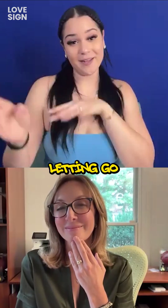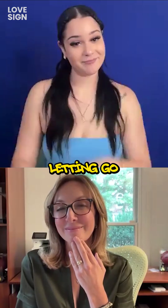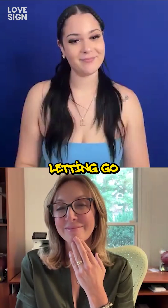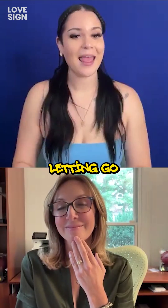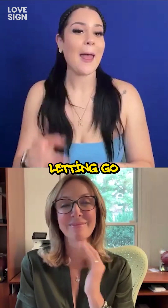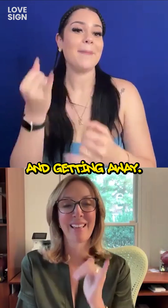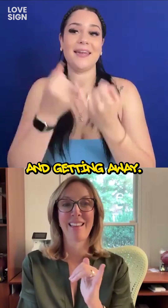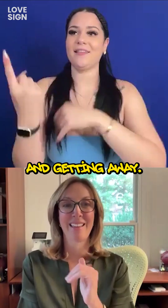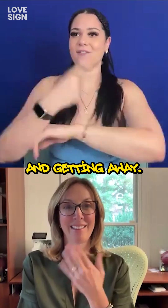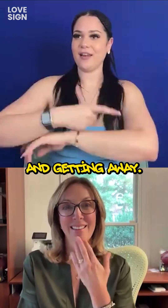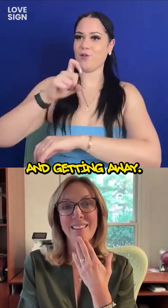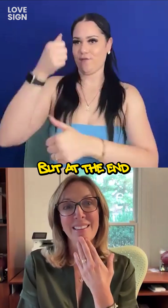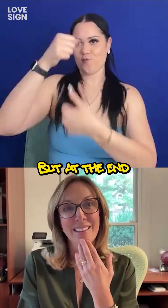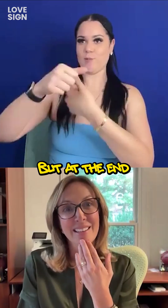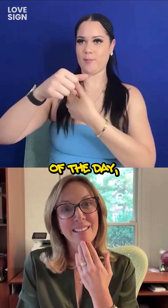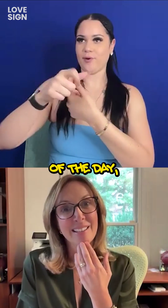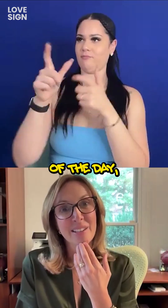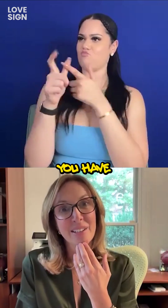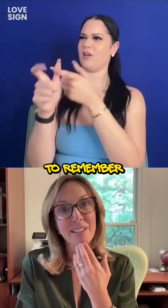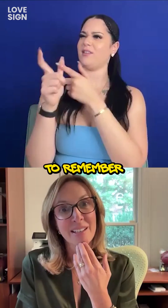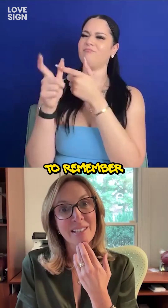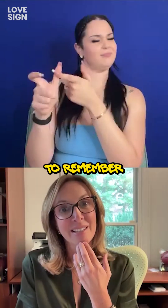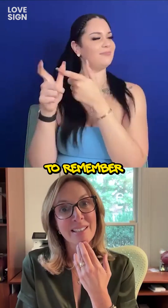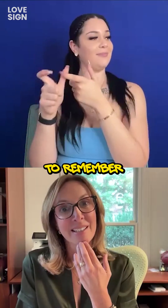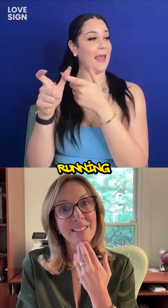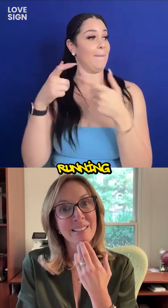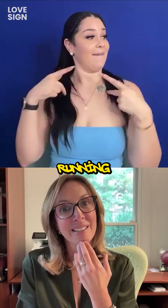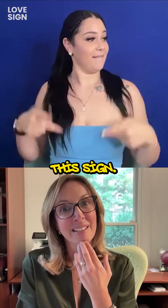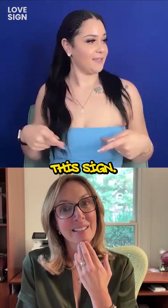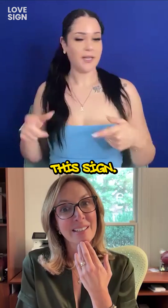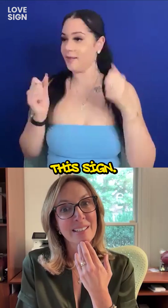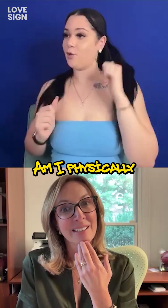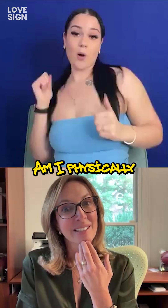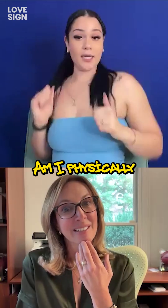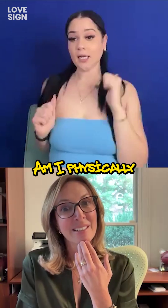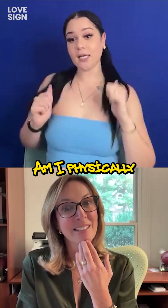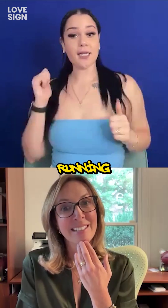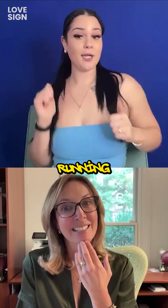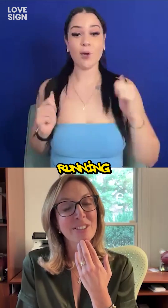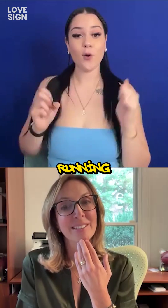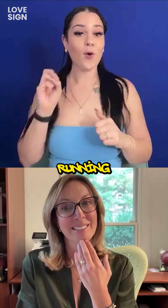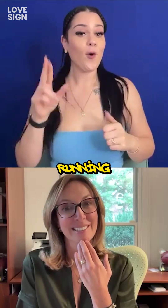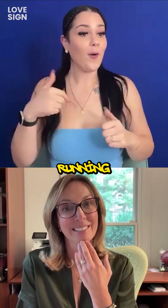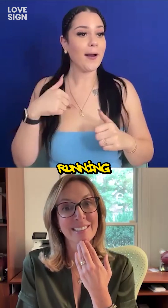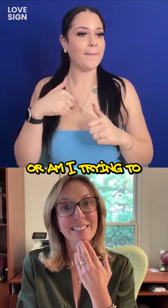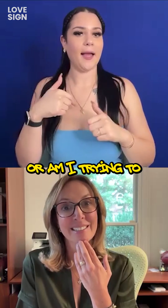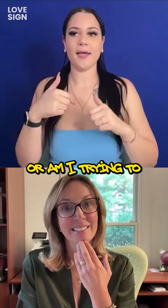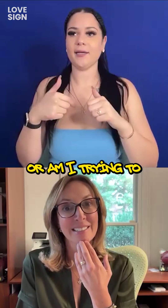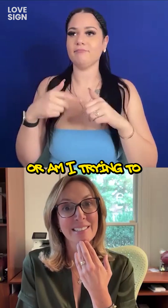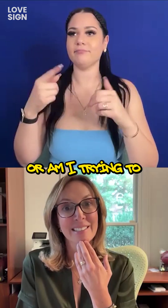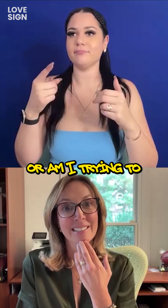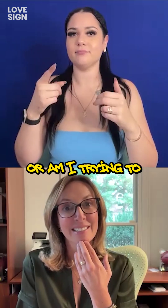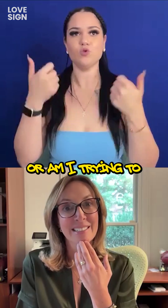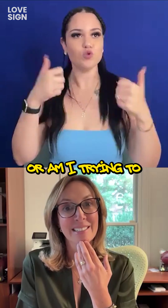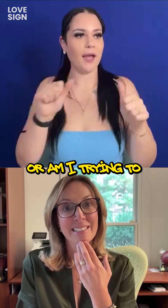physically letting go and getting away. But at the end of the day, you have to remember, running this sign, am I physically running, or